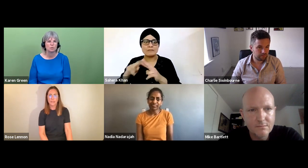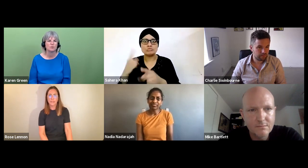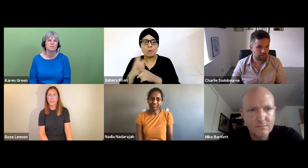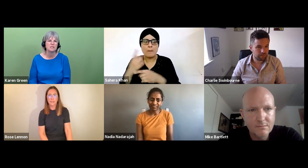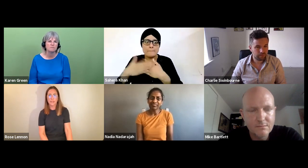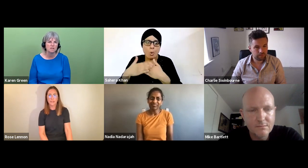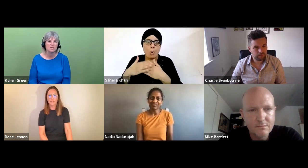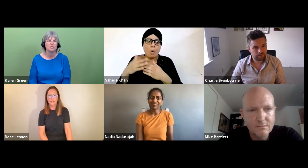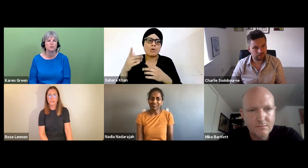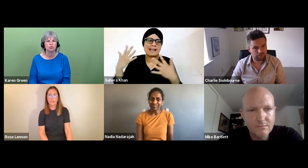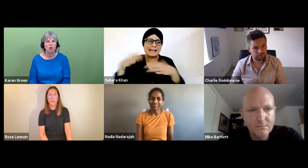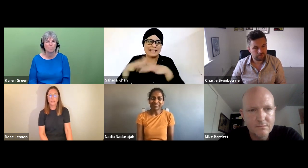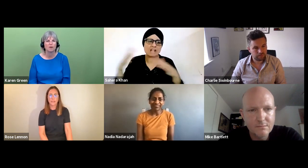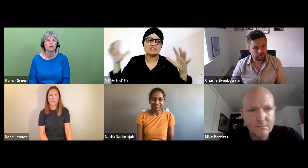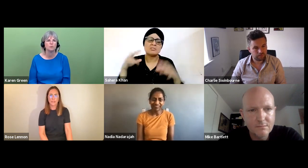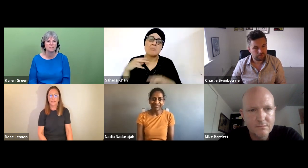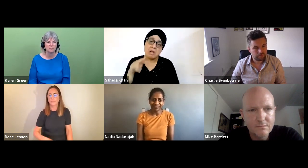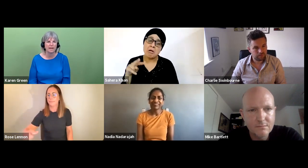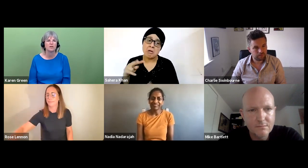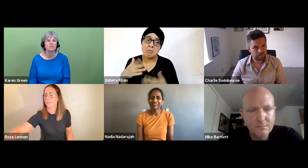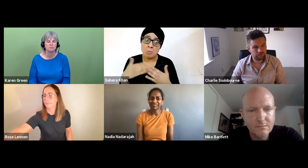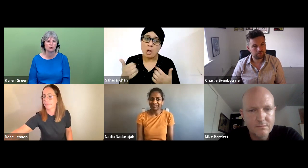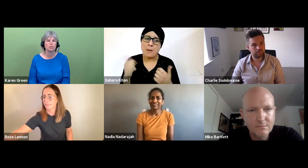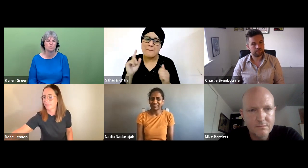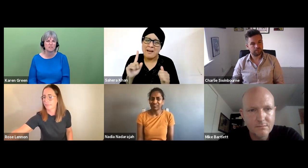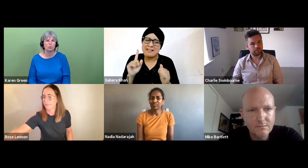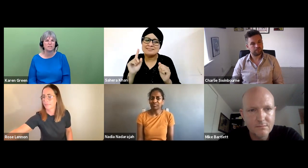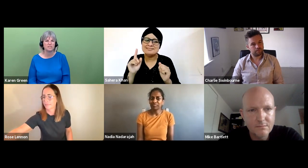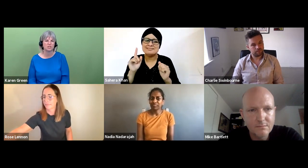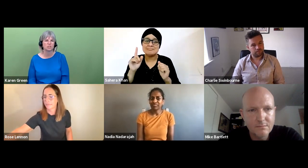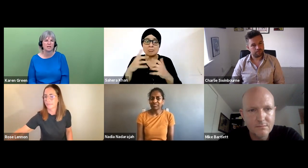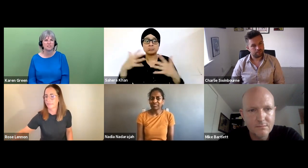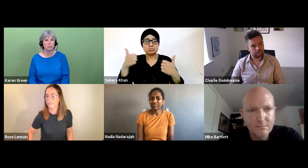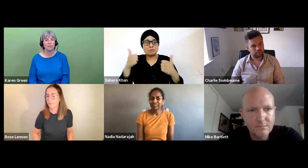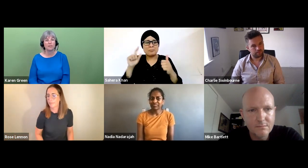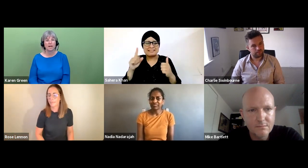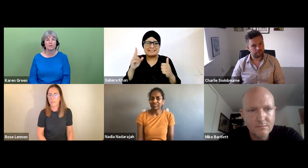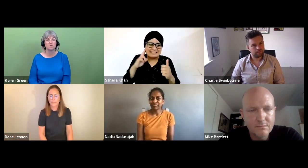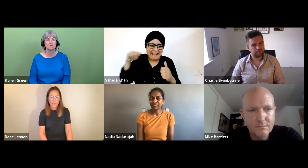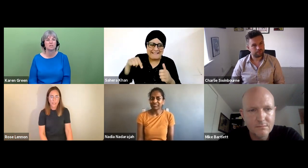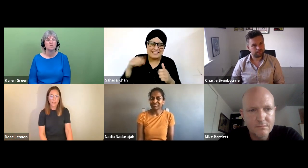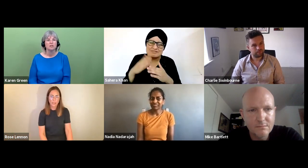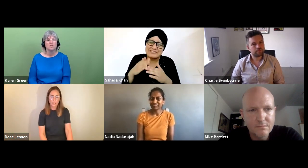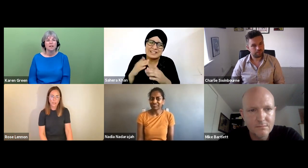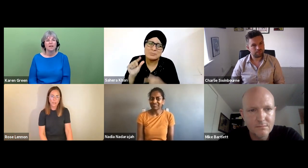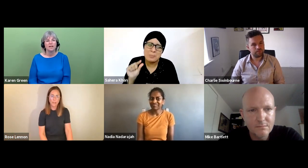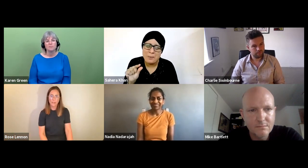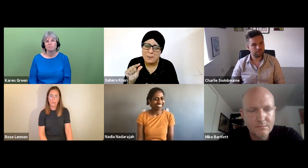the TV and drama, you see the characters more, you see more intersectionality within the characters. But